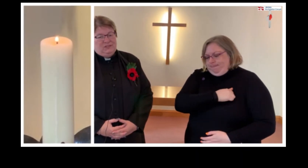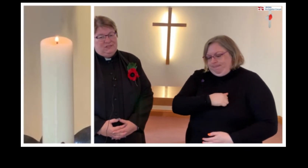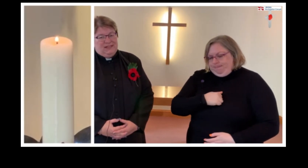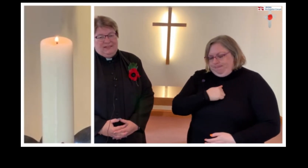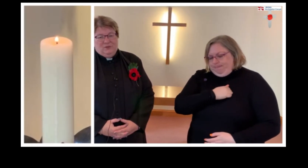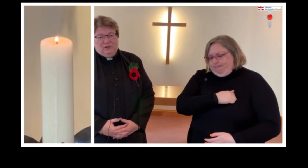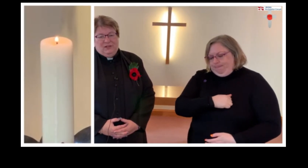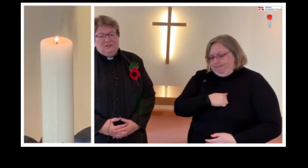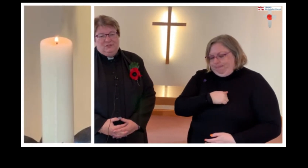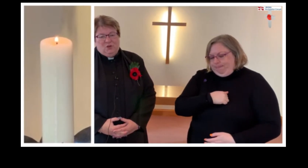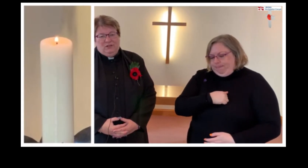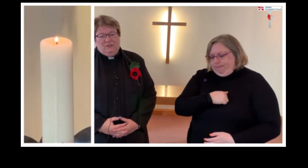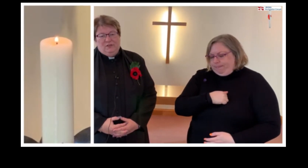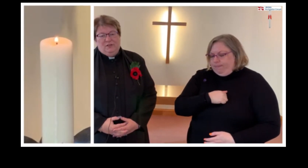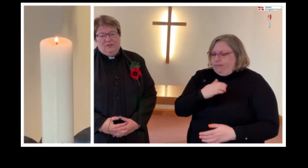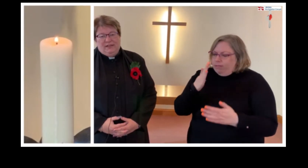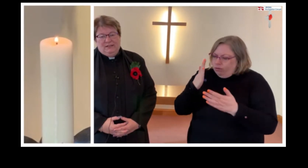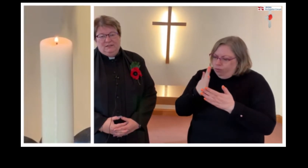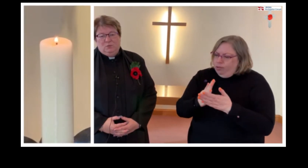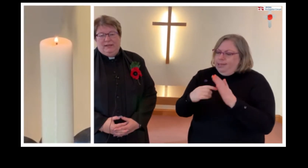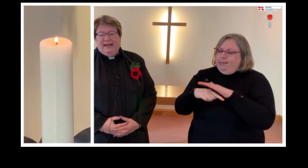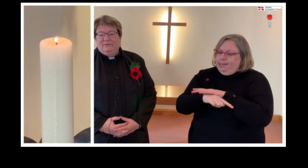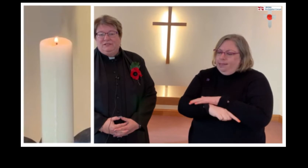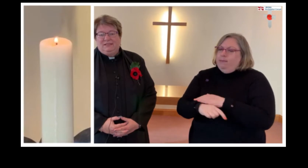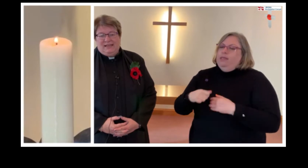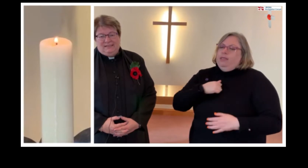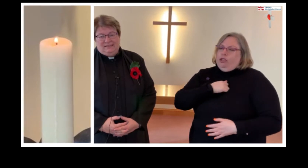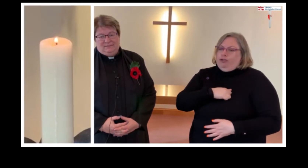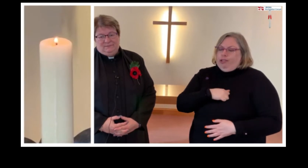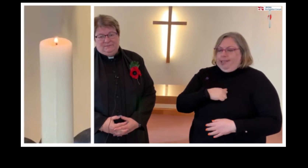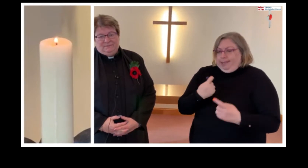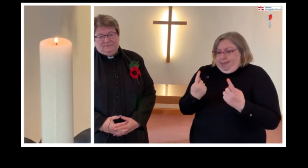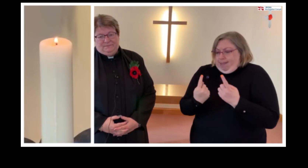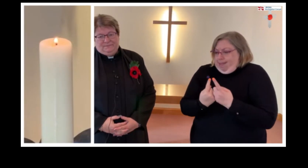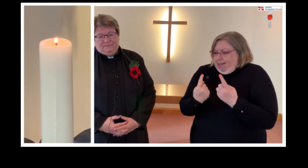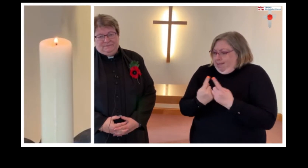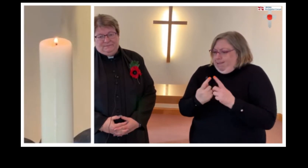We want to say that we are sorry for the things we have said